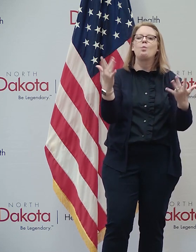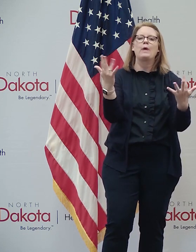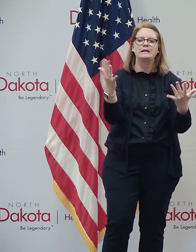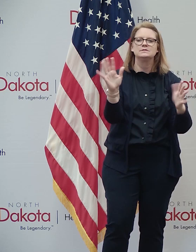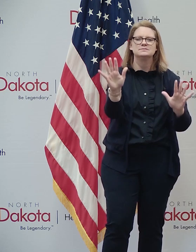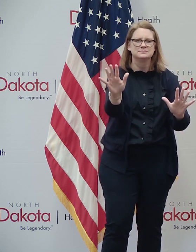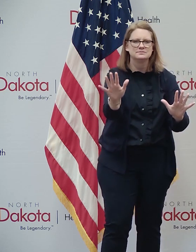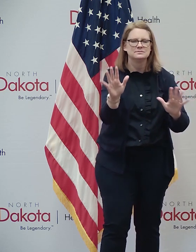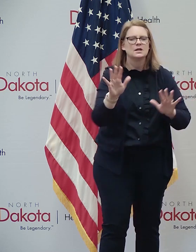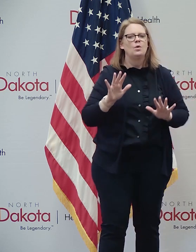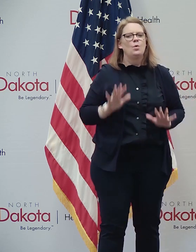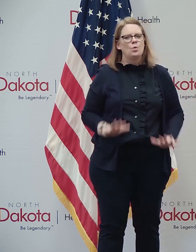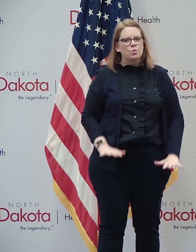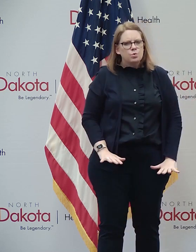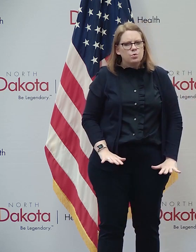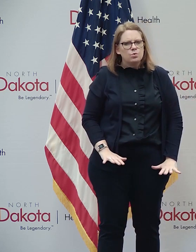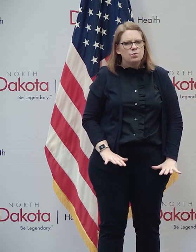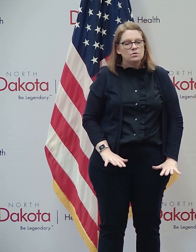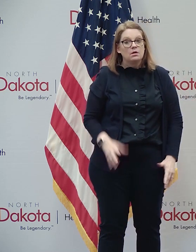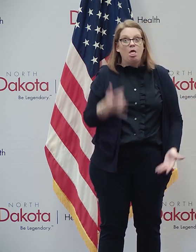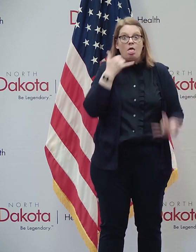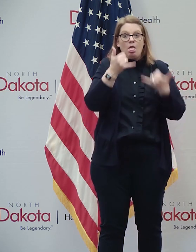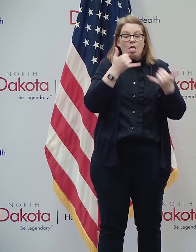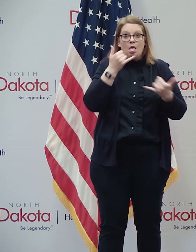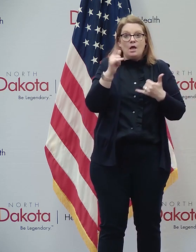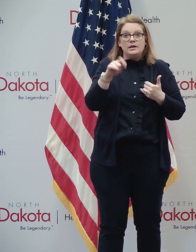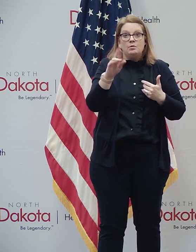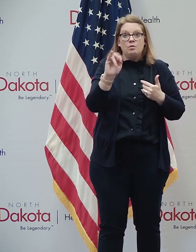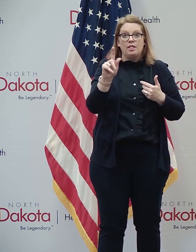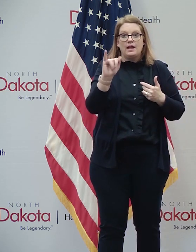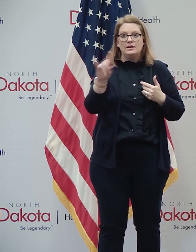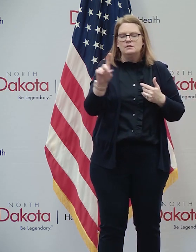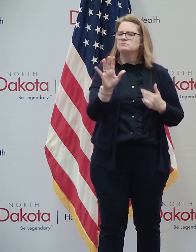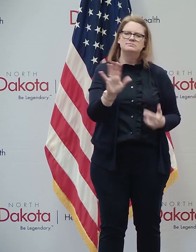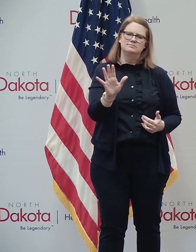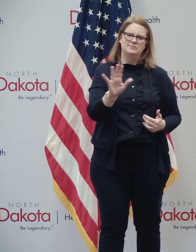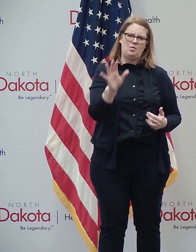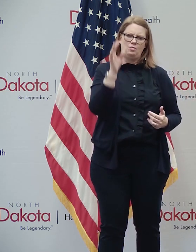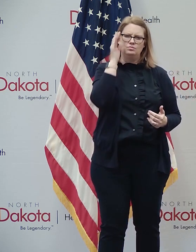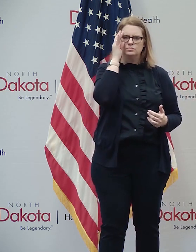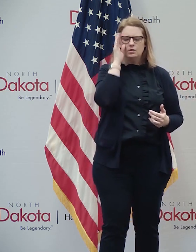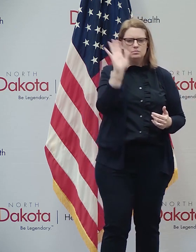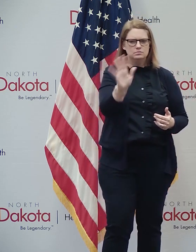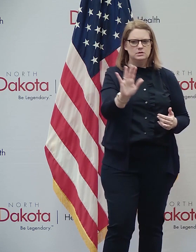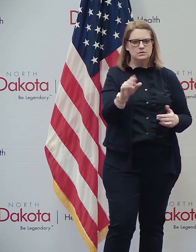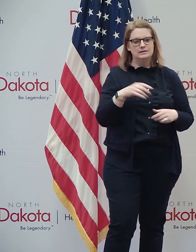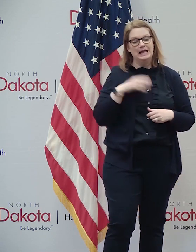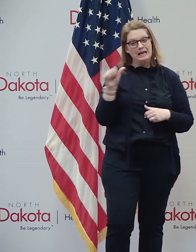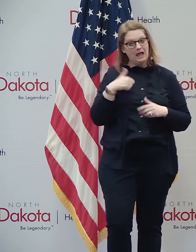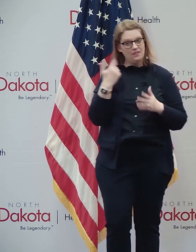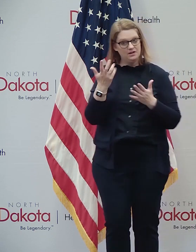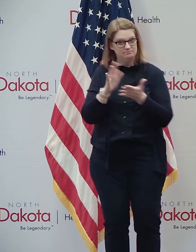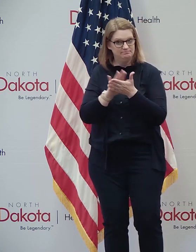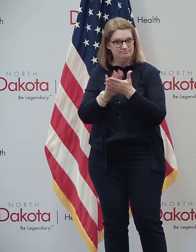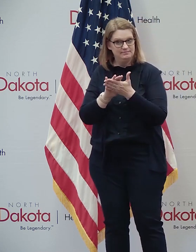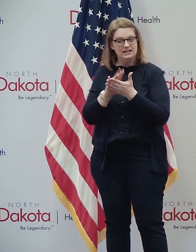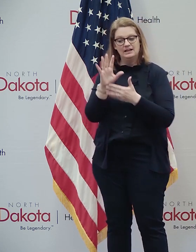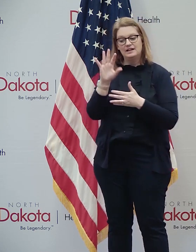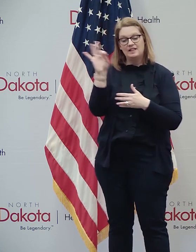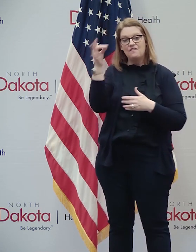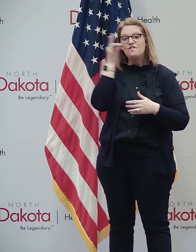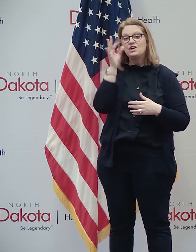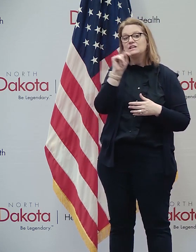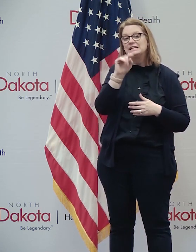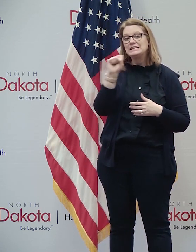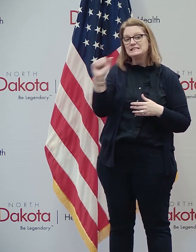you don't need to overwhelm the call lines this morning as we take care of other high priority items. And other good news, the federal TSA has announced that they'll